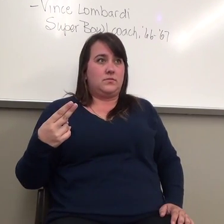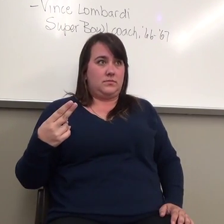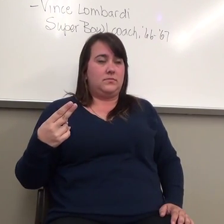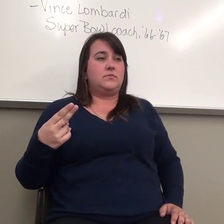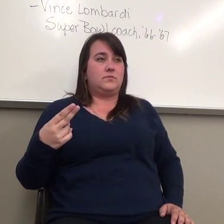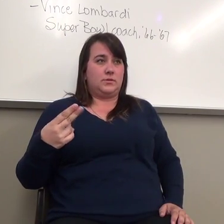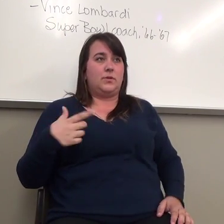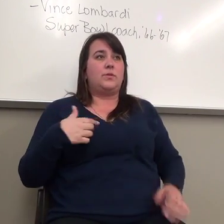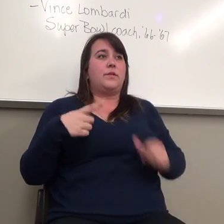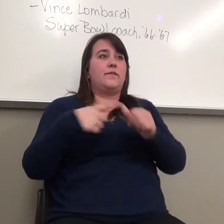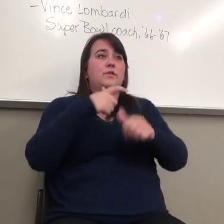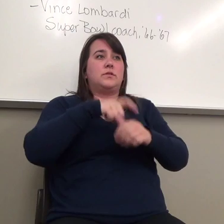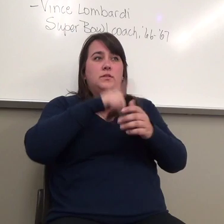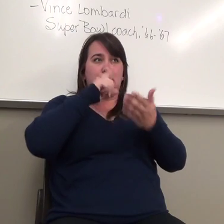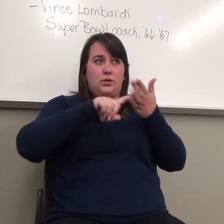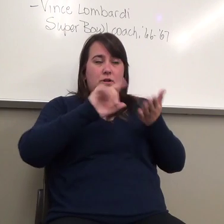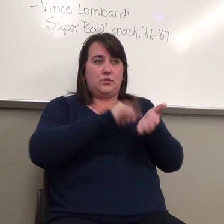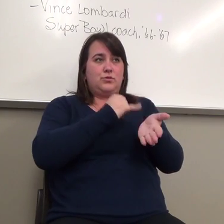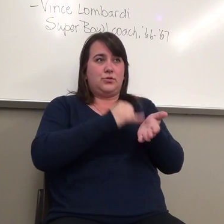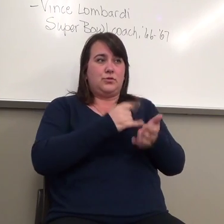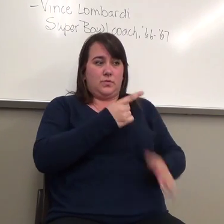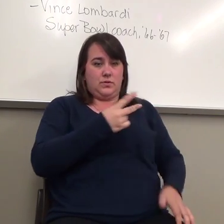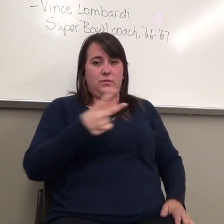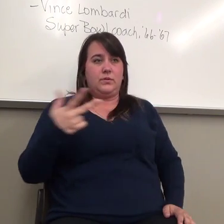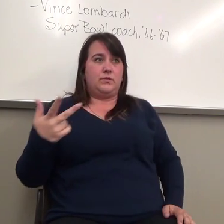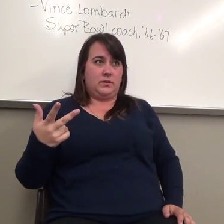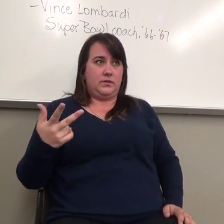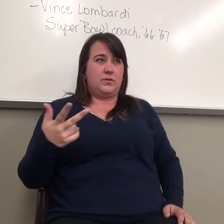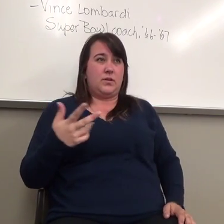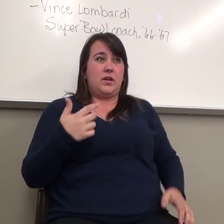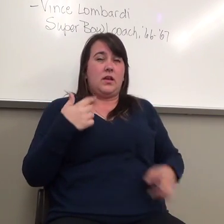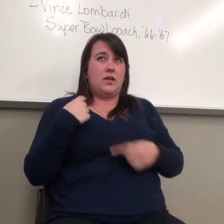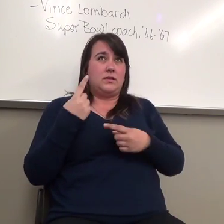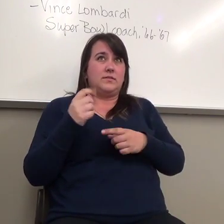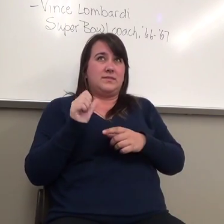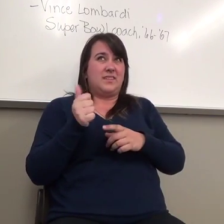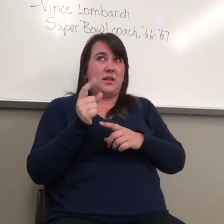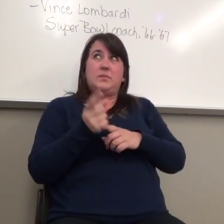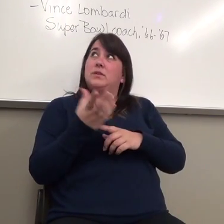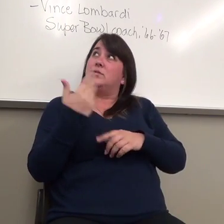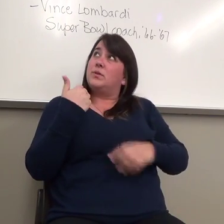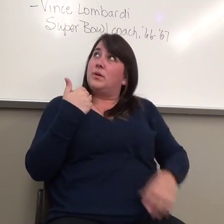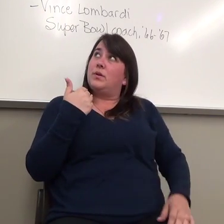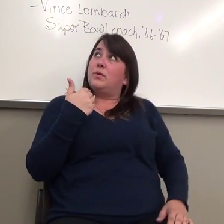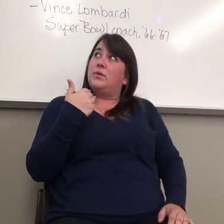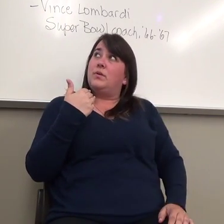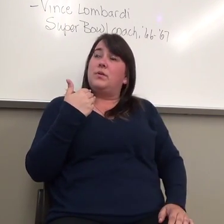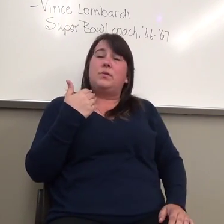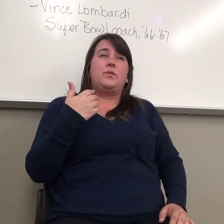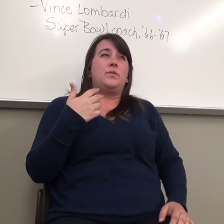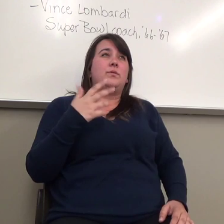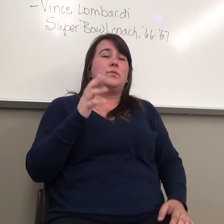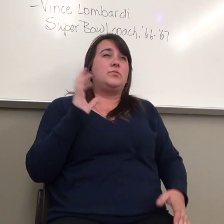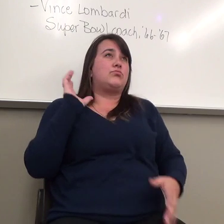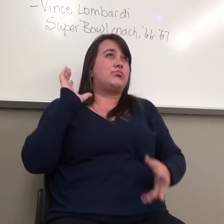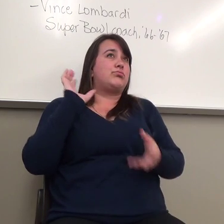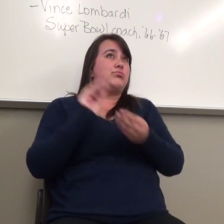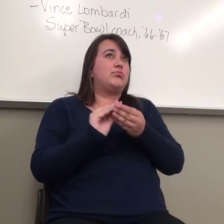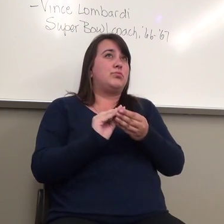I have a little list here. As of 10 minutes ago, here it is. There were 25 people